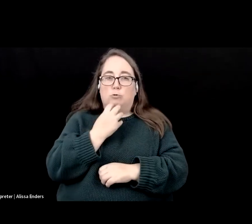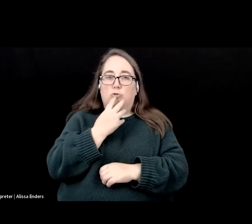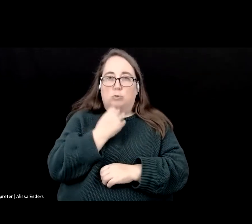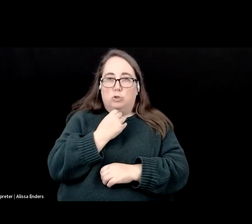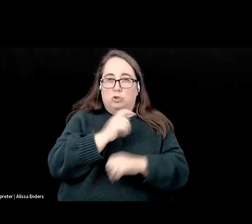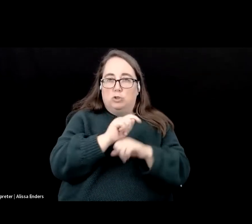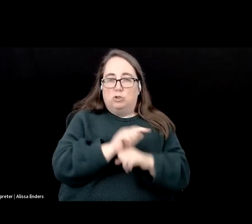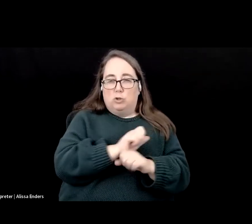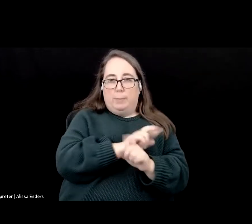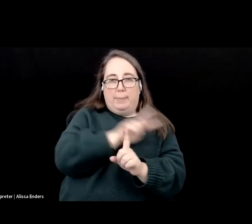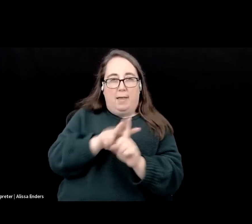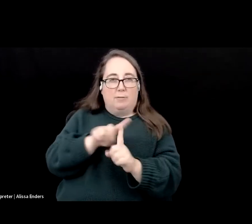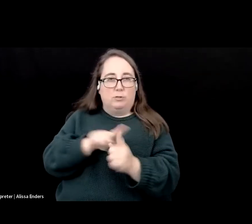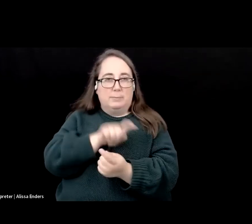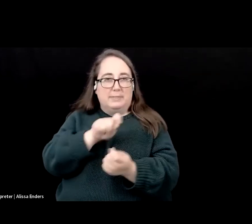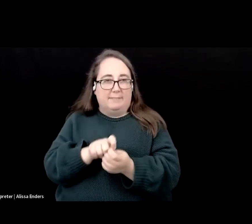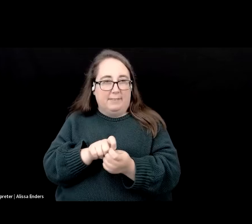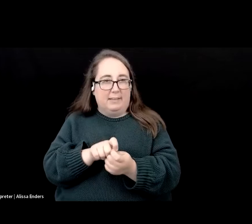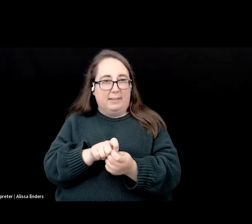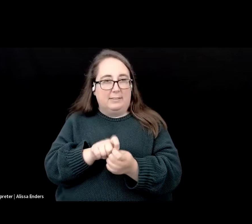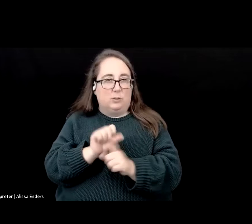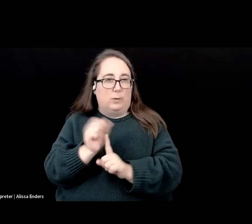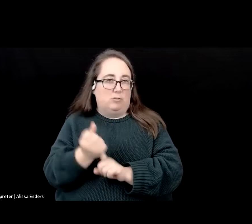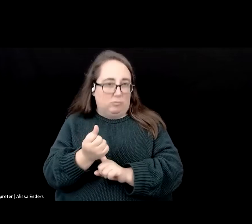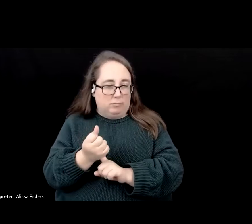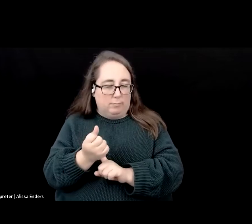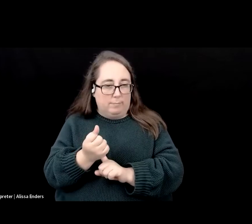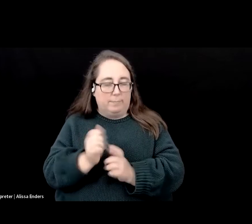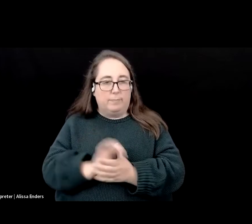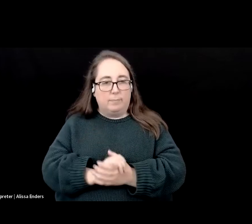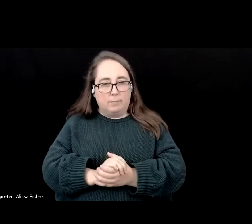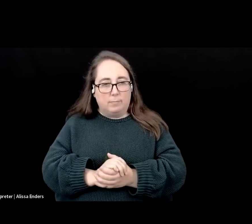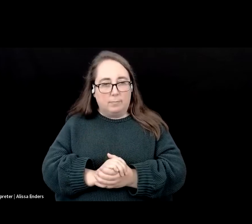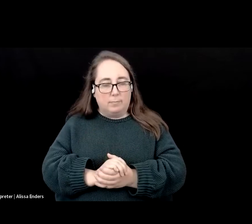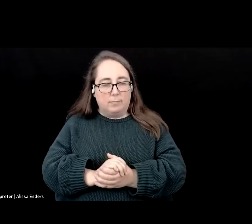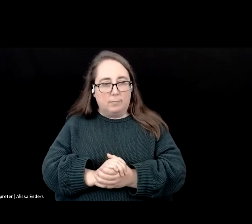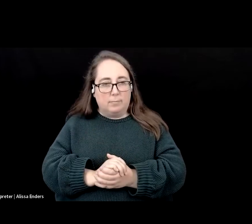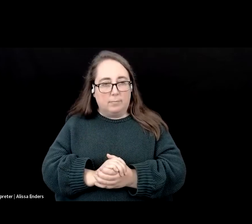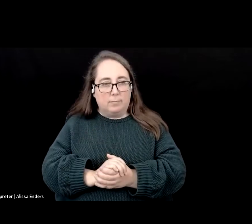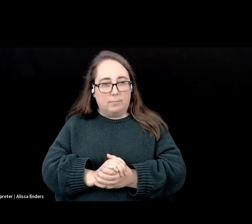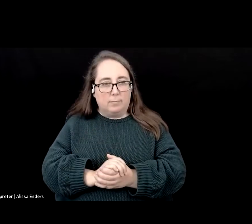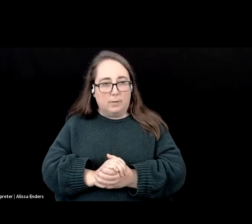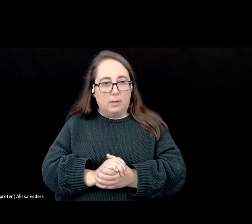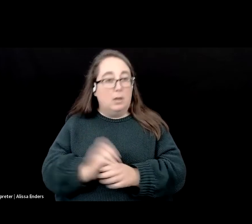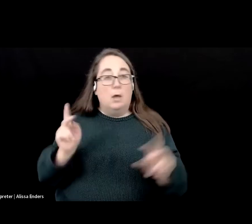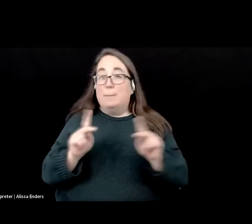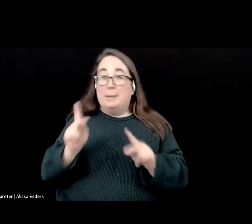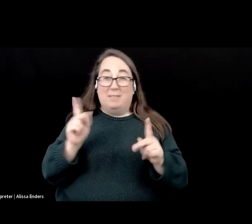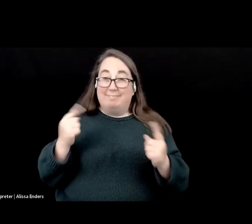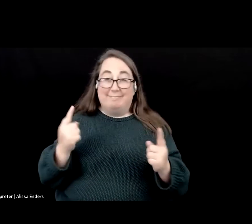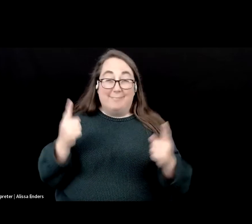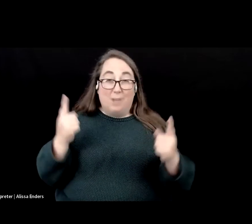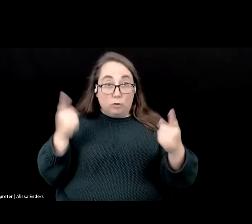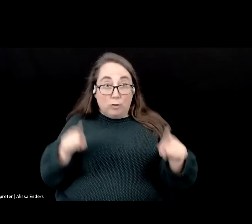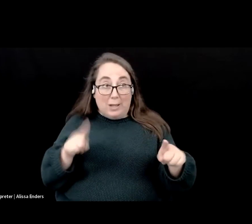to very specific cases in all of their complexity. And as you might imagine, people have not always agreed.